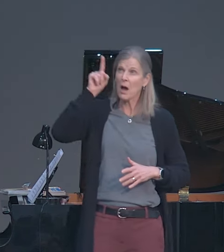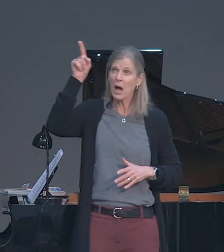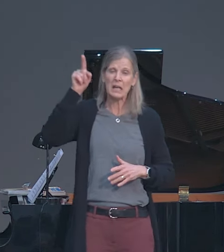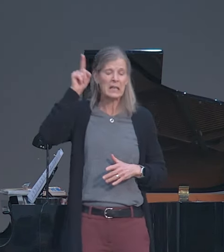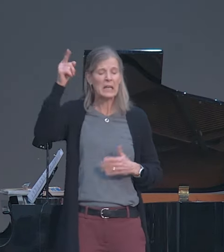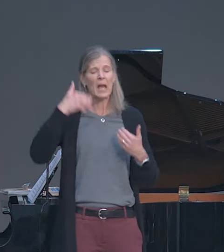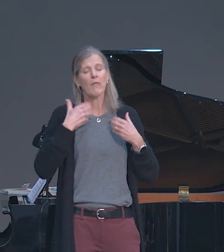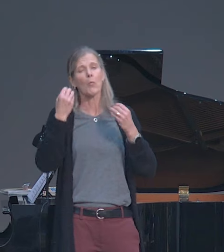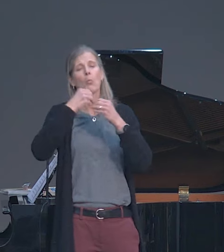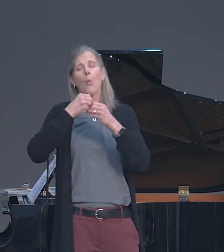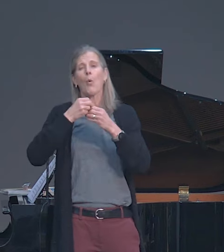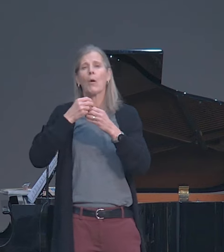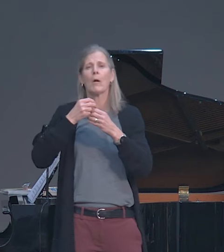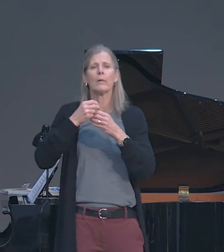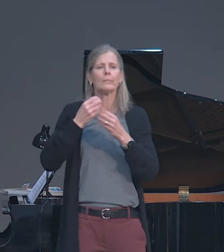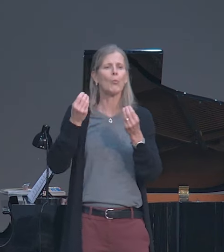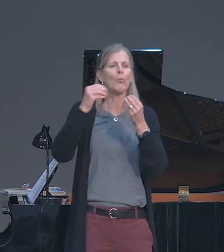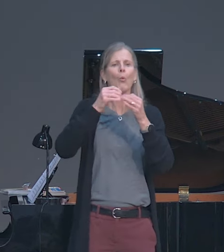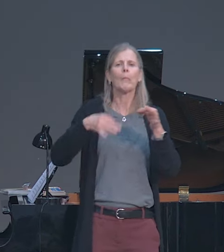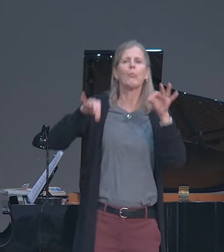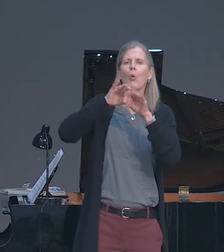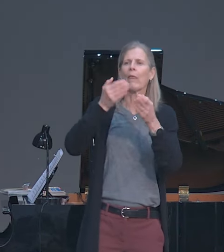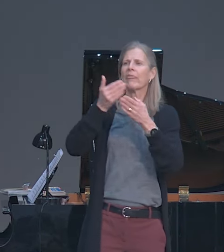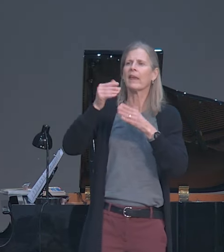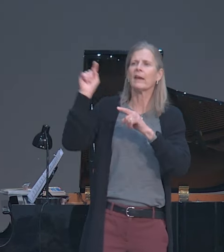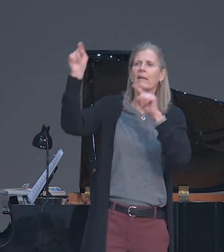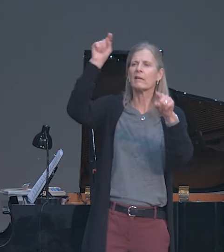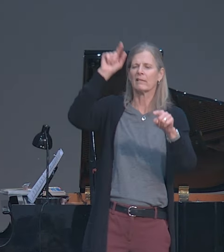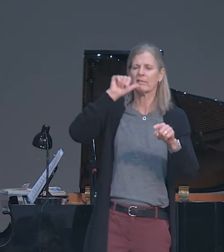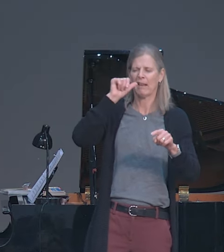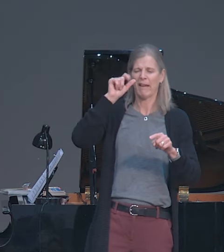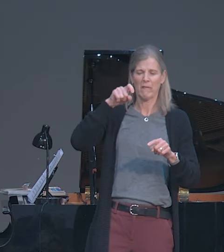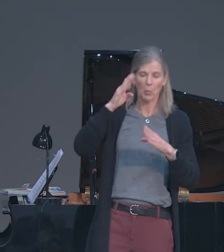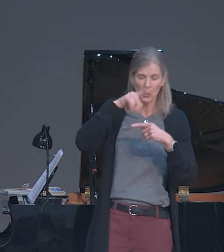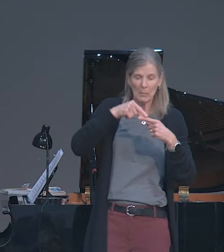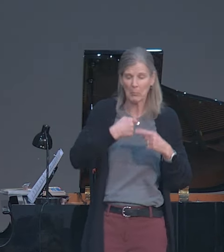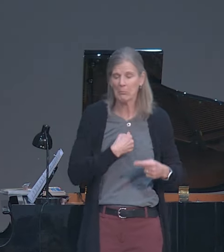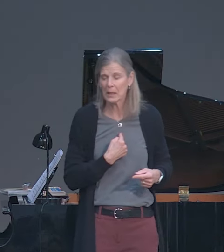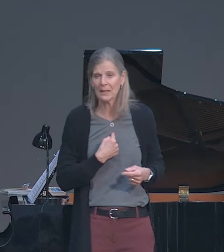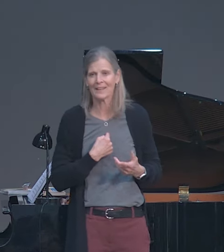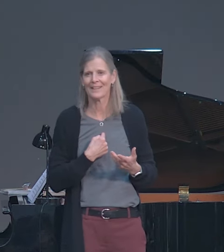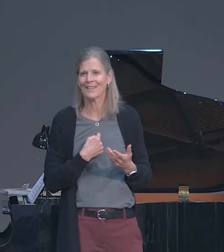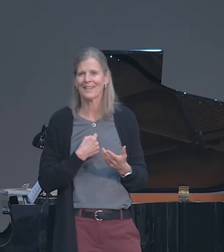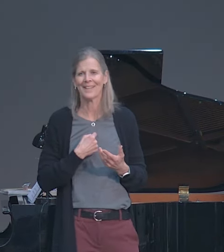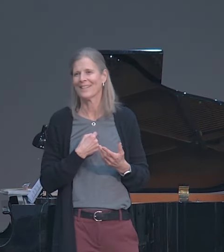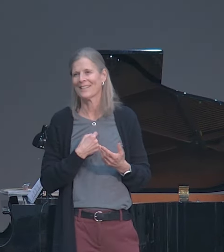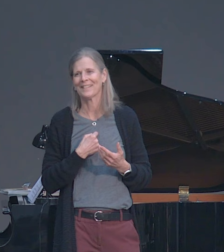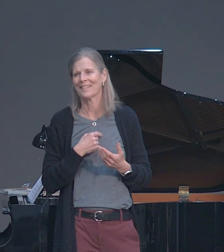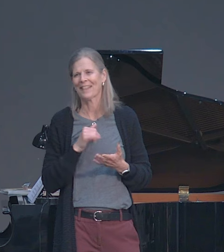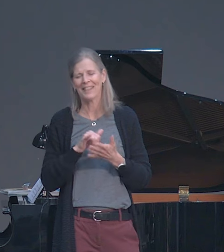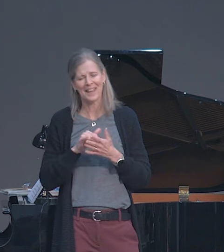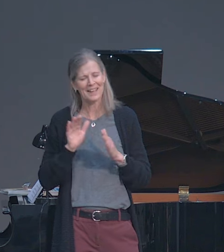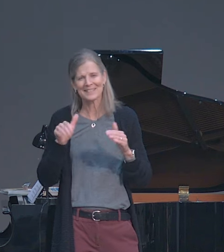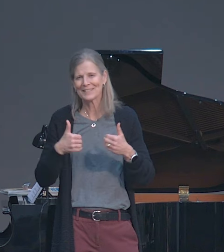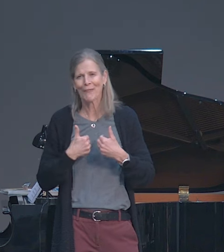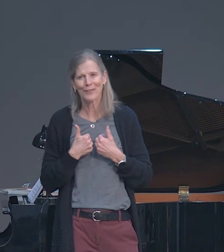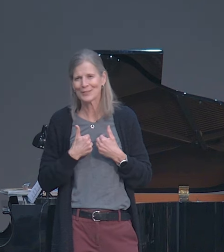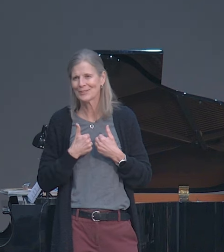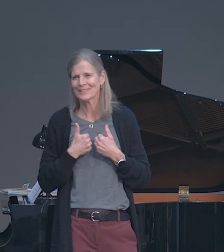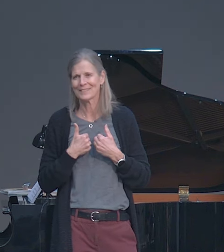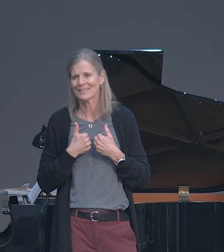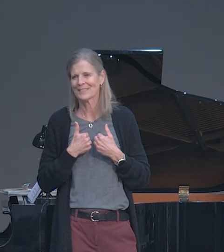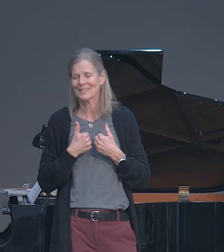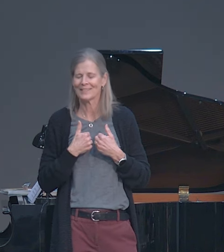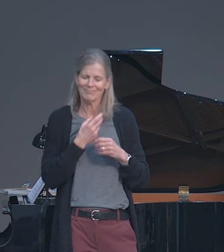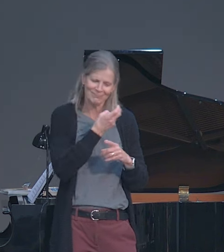got far more important things to do than to, you know, deal with me? Boy, that is so self-centered.